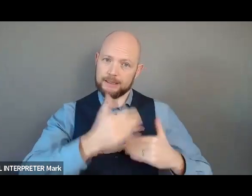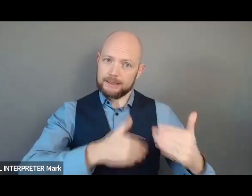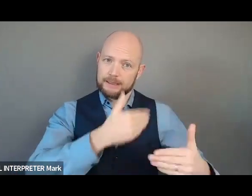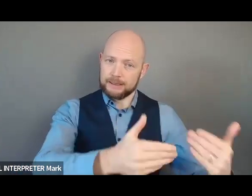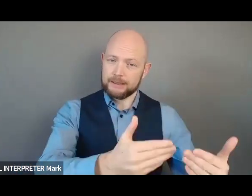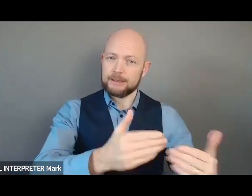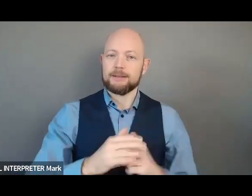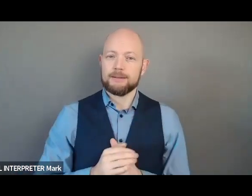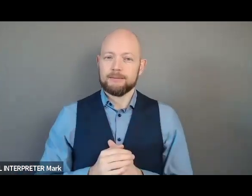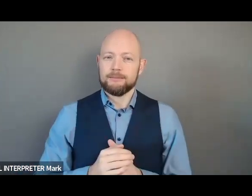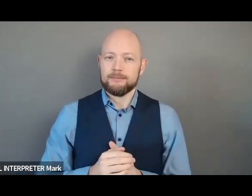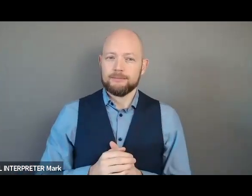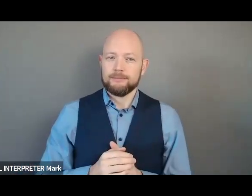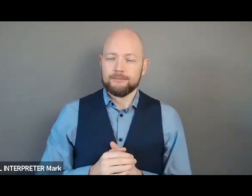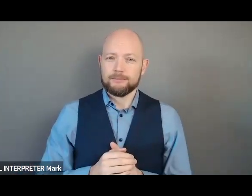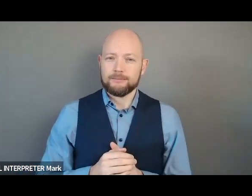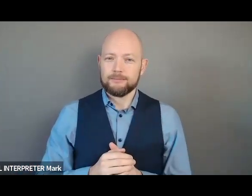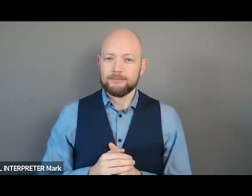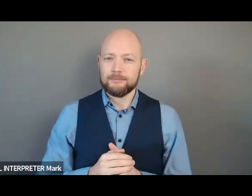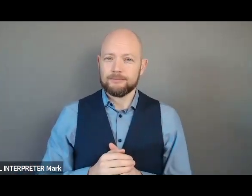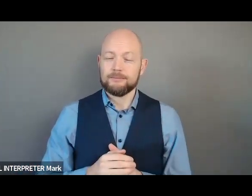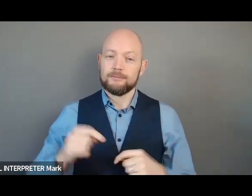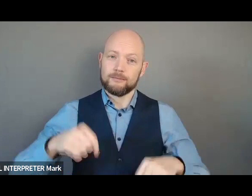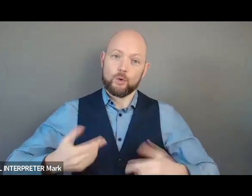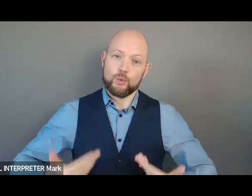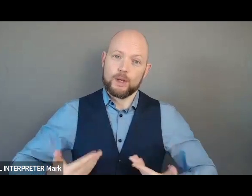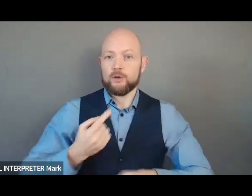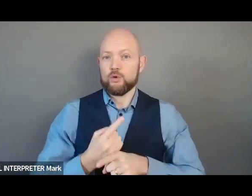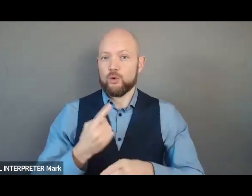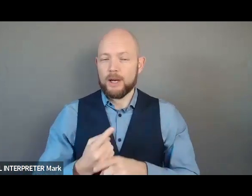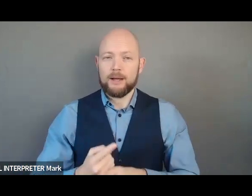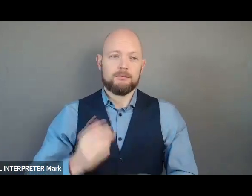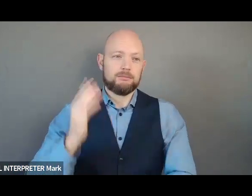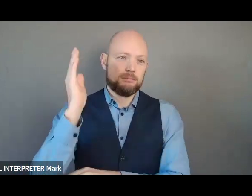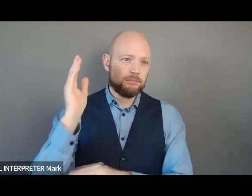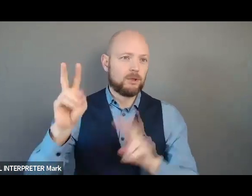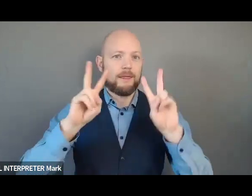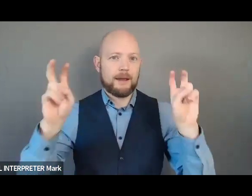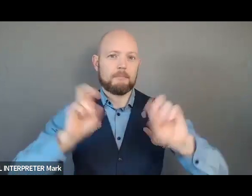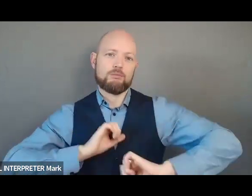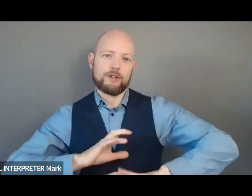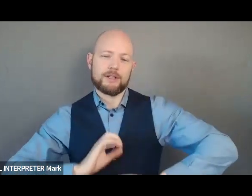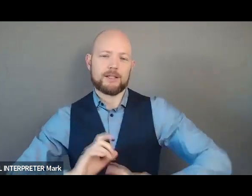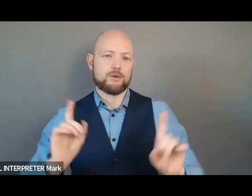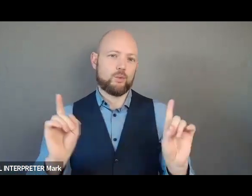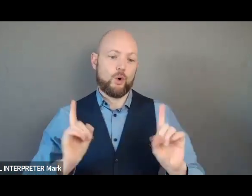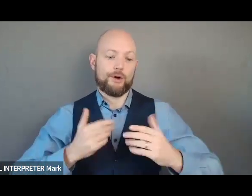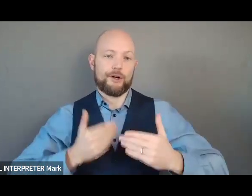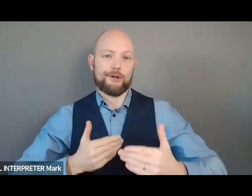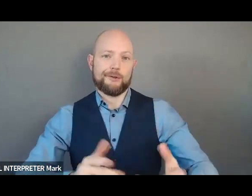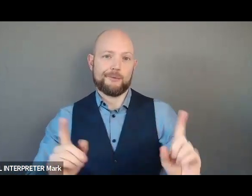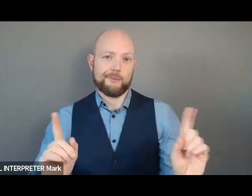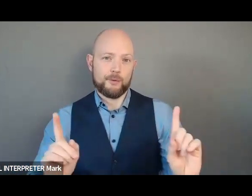and what the theme is of today, and what we're going to have some brief presentations about, and that we're subsequently going to have discussion